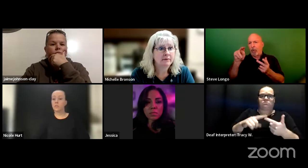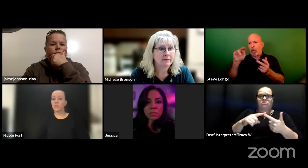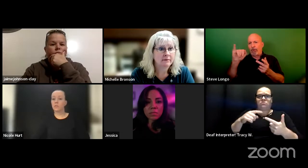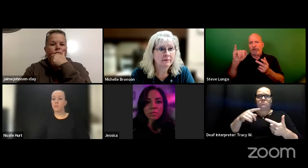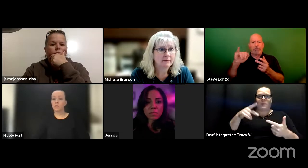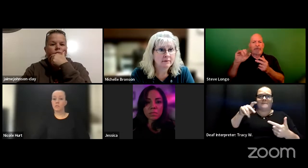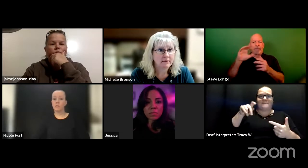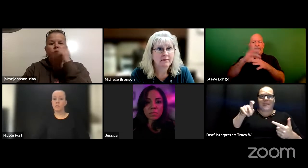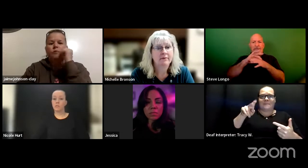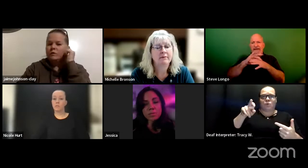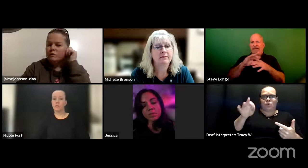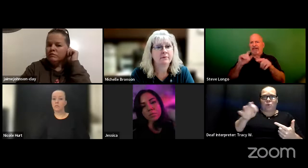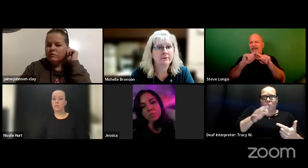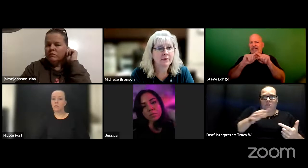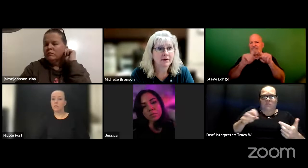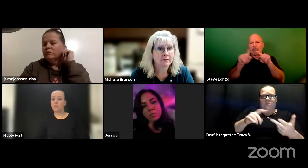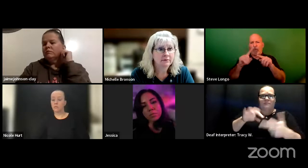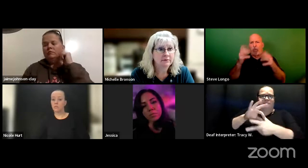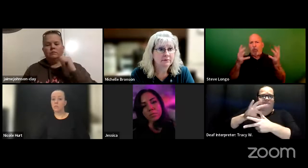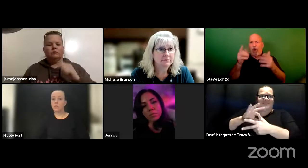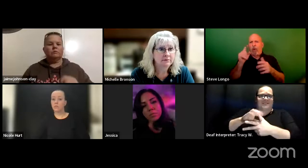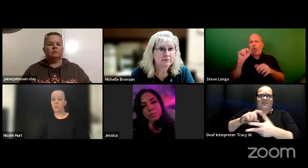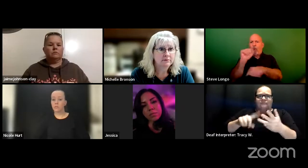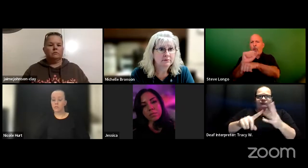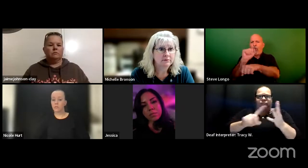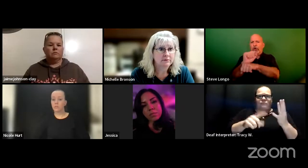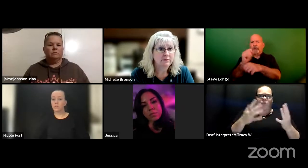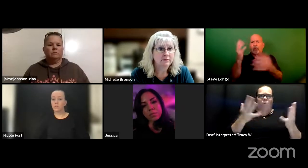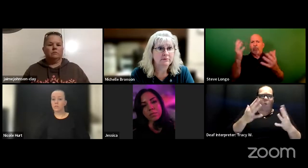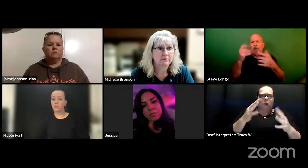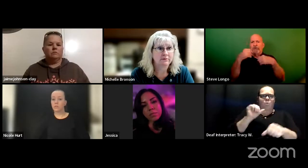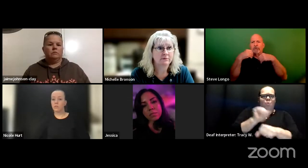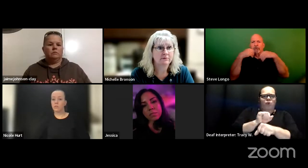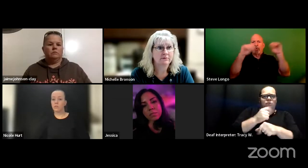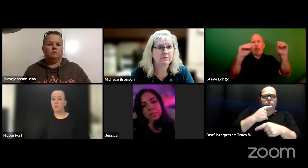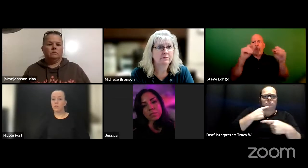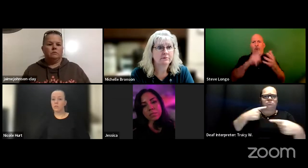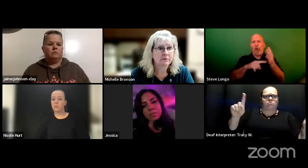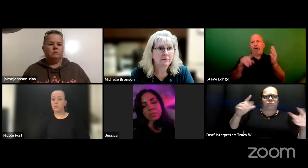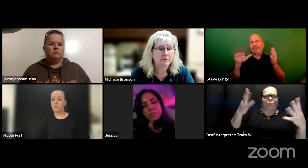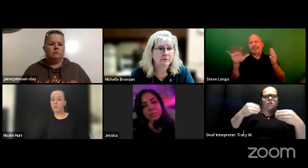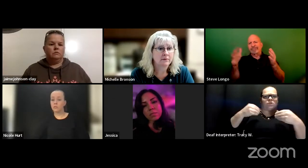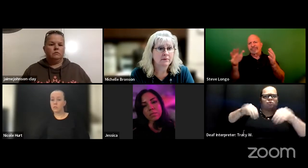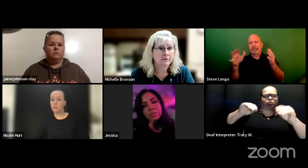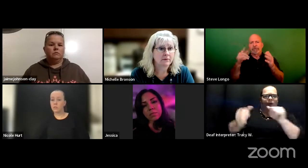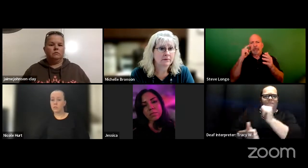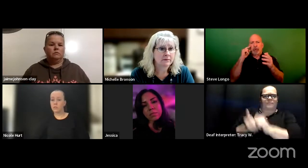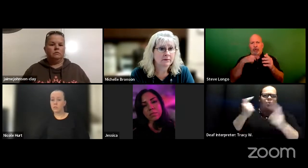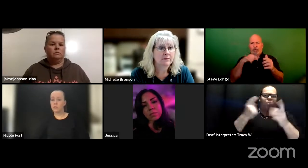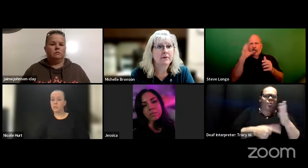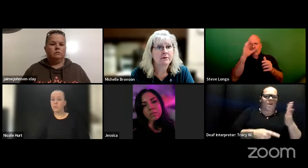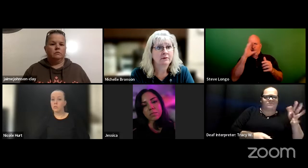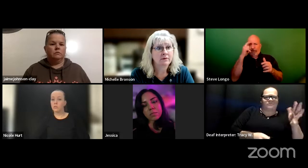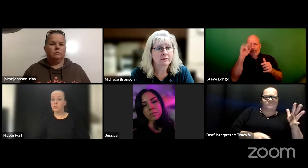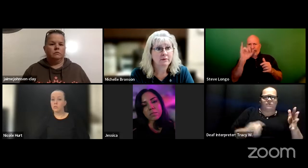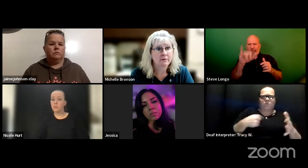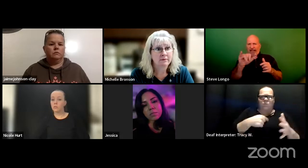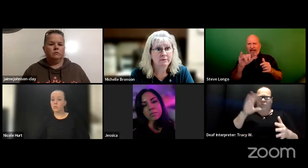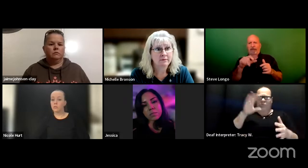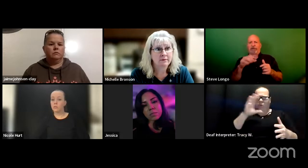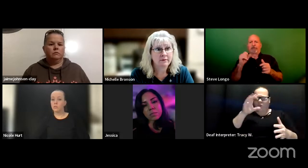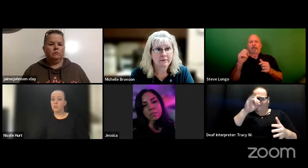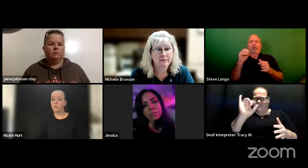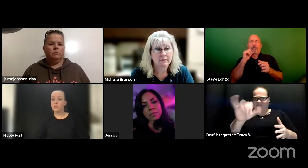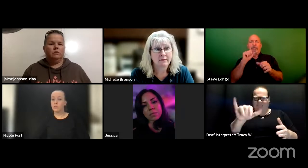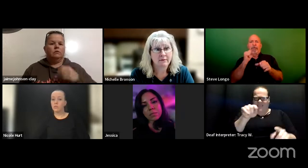which foods were popular, like the pepperoni, the meat, the cheese pizzas, which sold